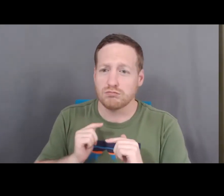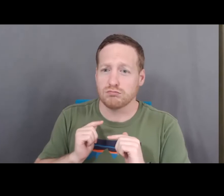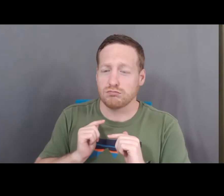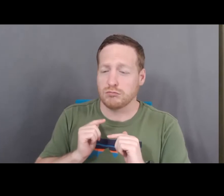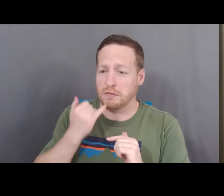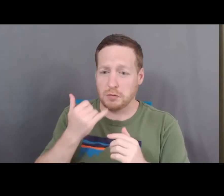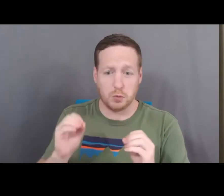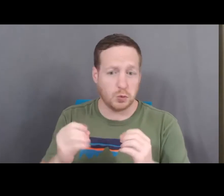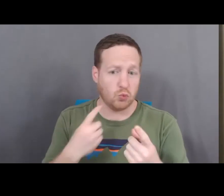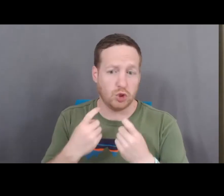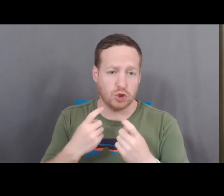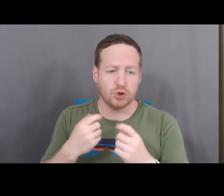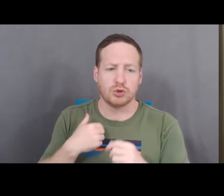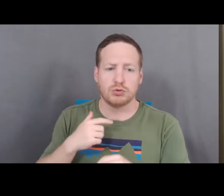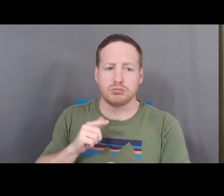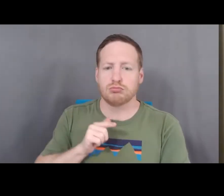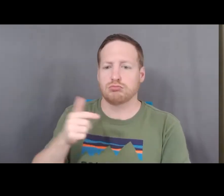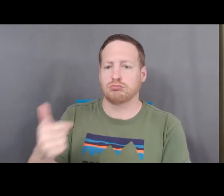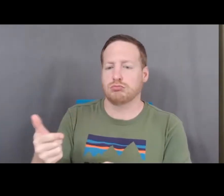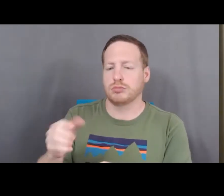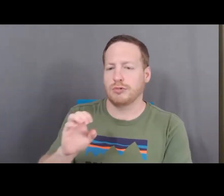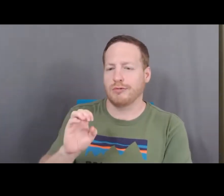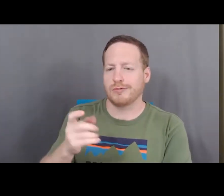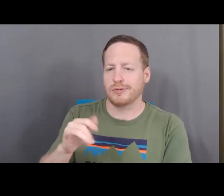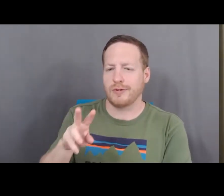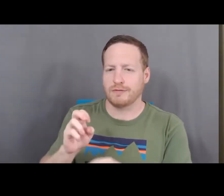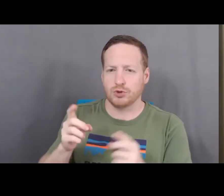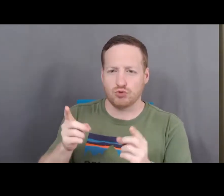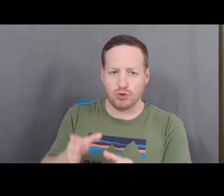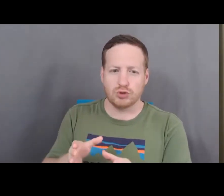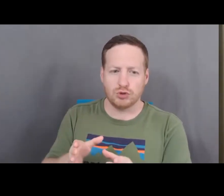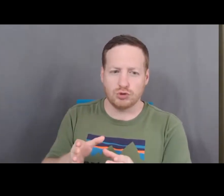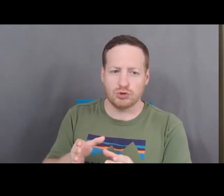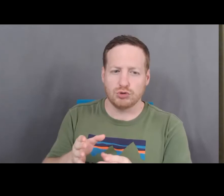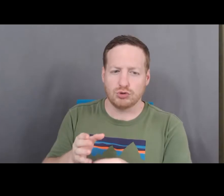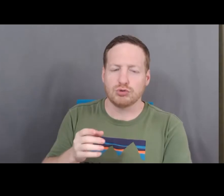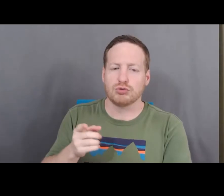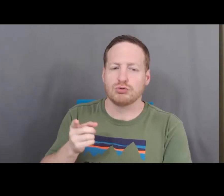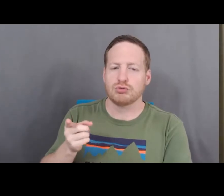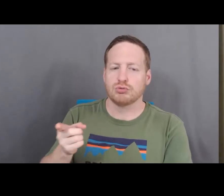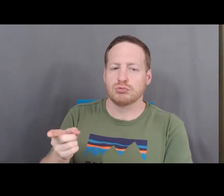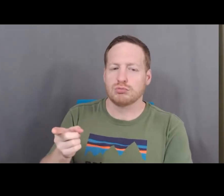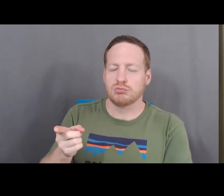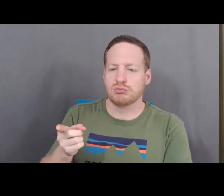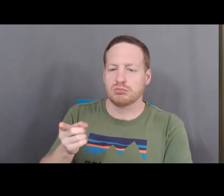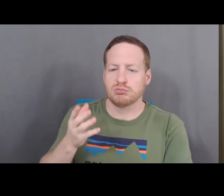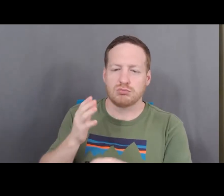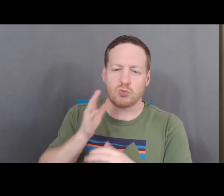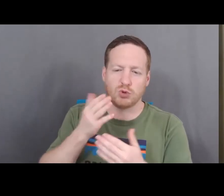that, if there's no other questions, I'm going to pass this on to the executive director